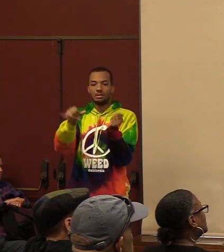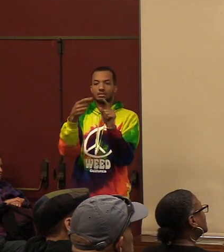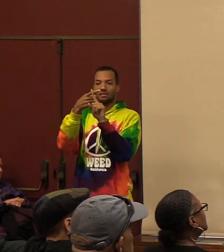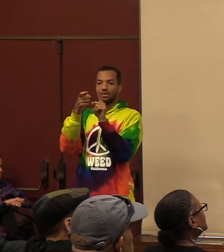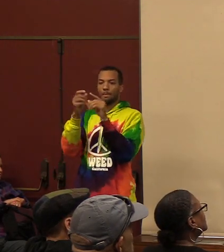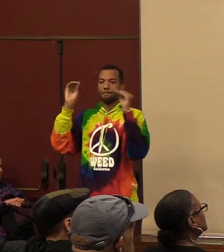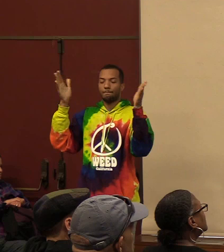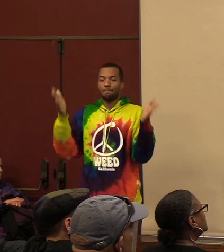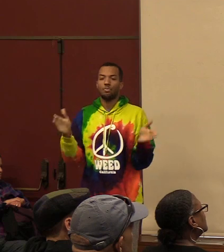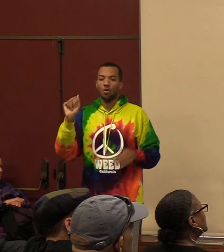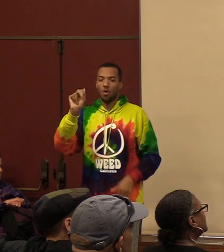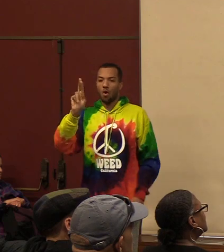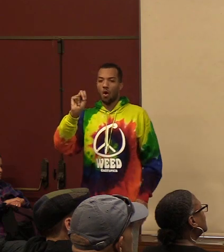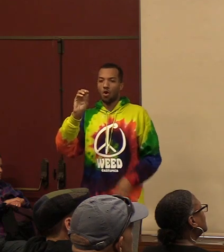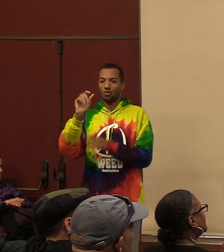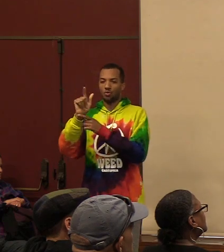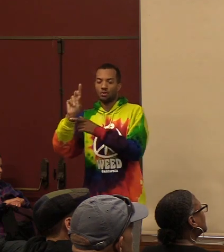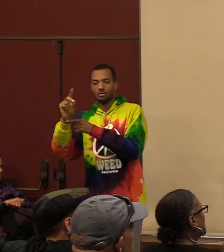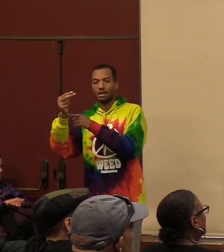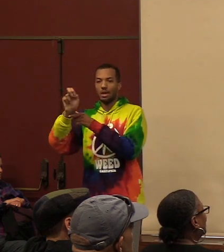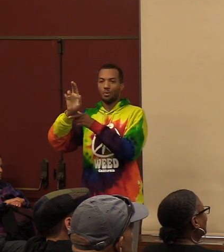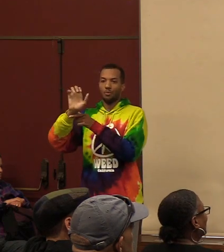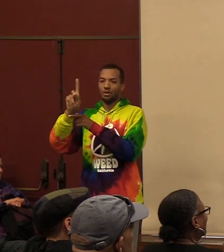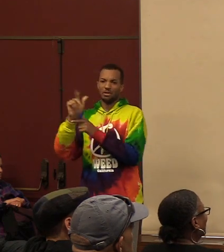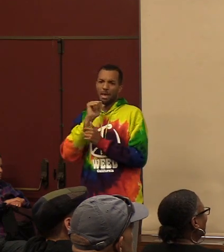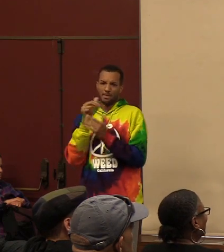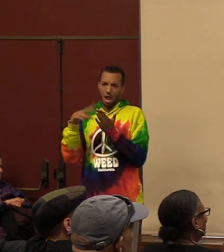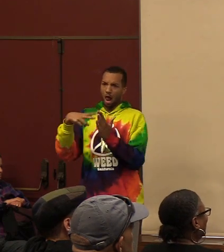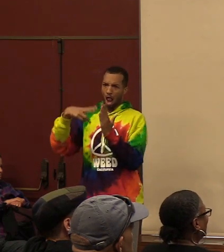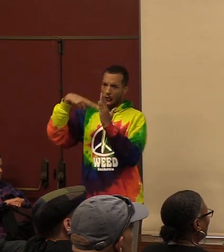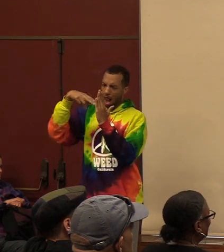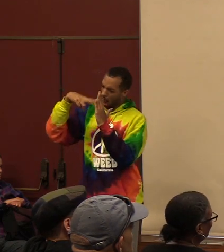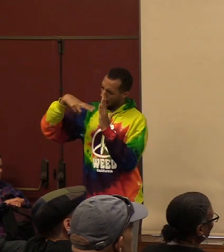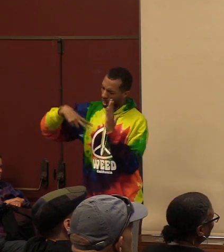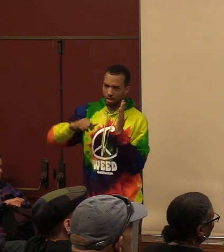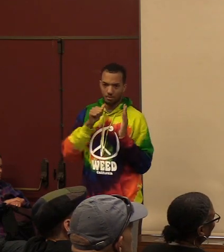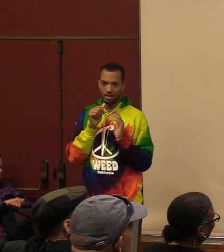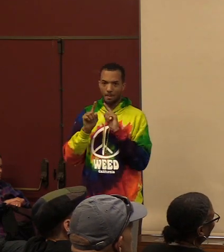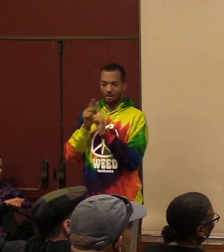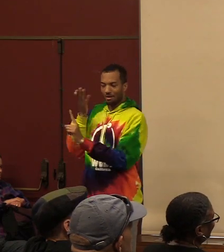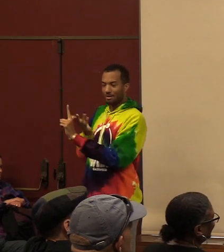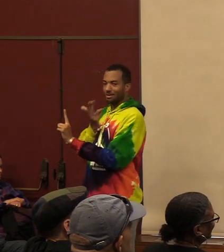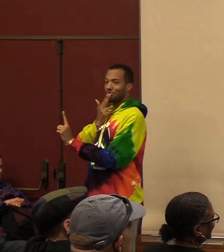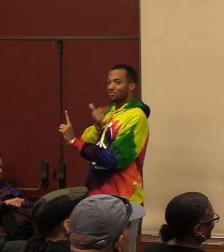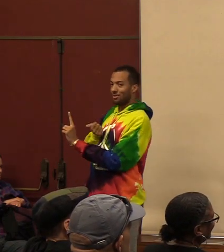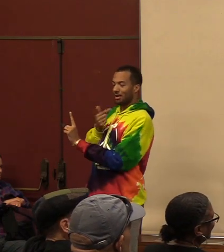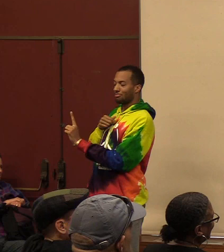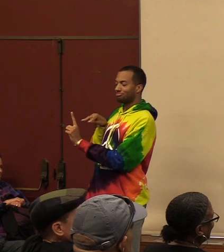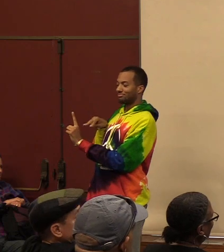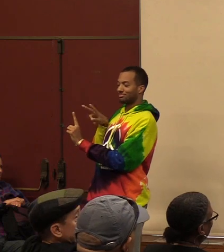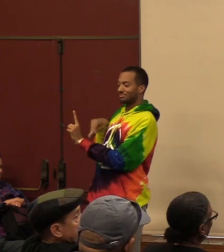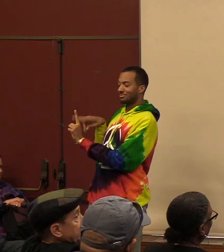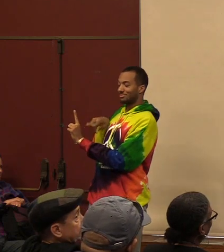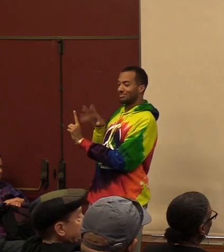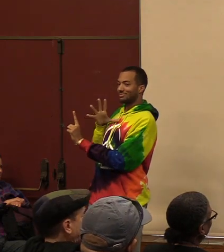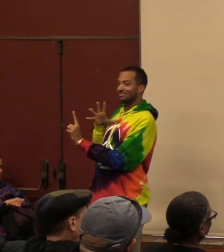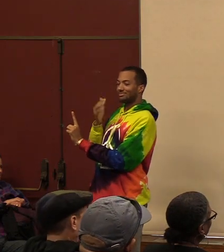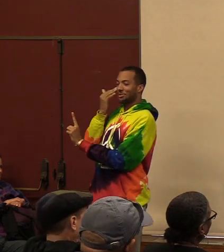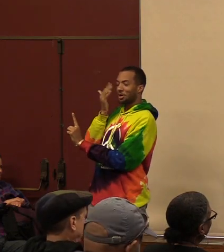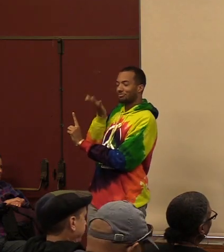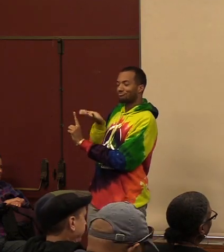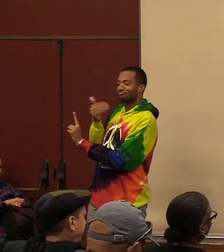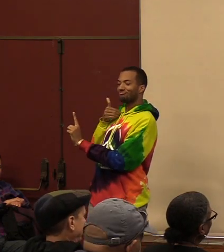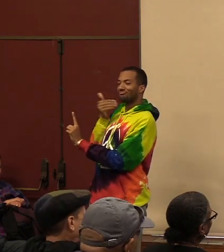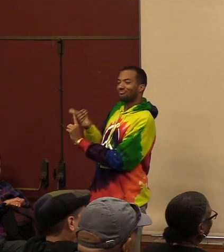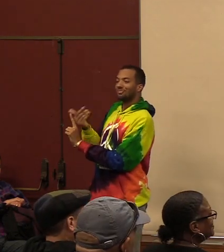Errett. I wasn't no big reader, but he was cute. I just thought, you know,